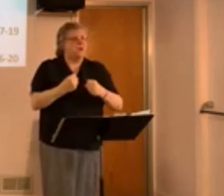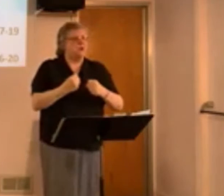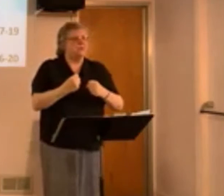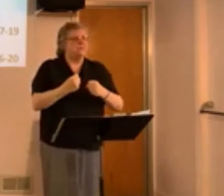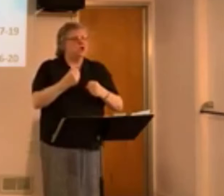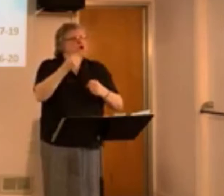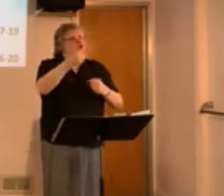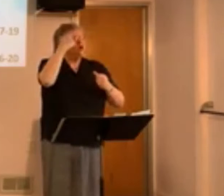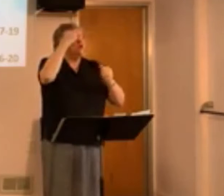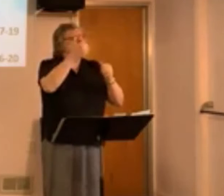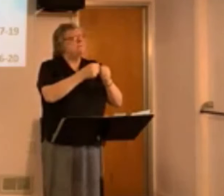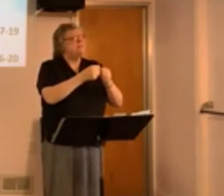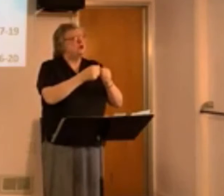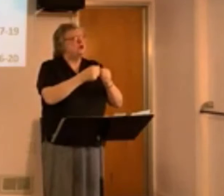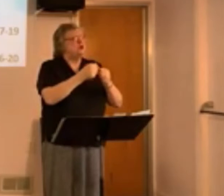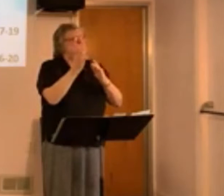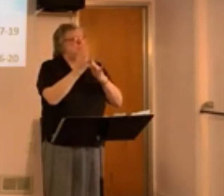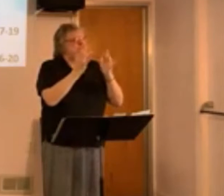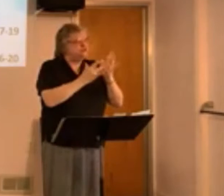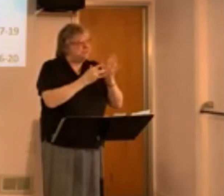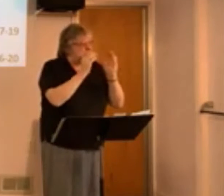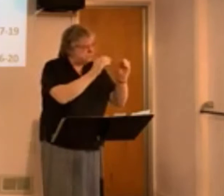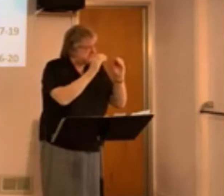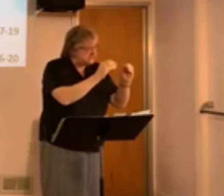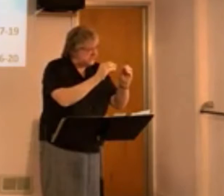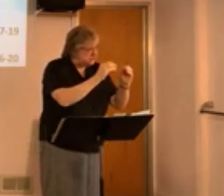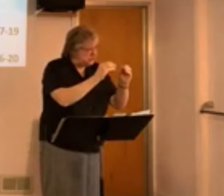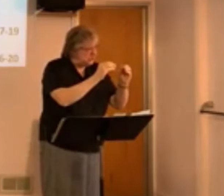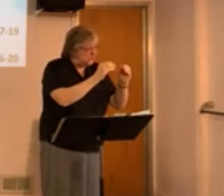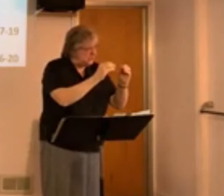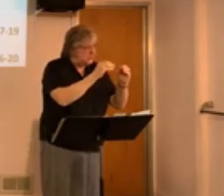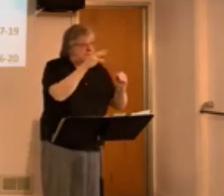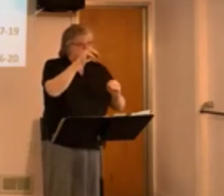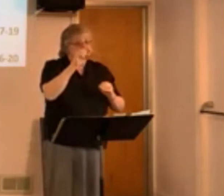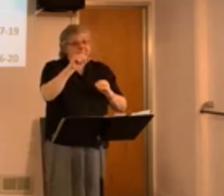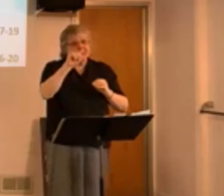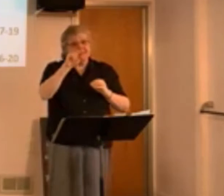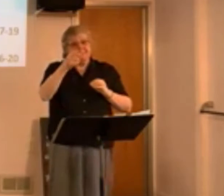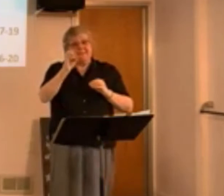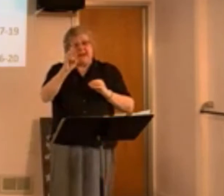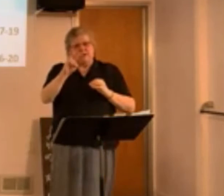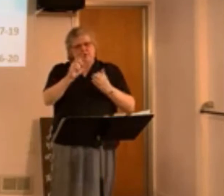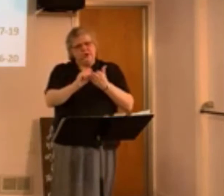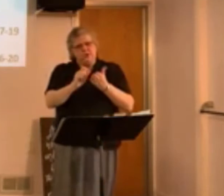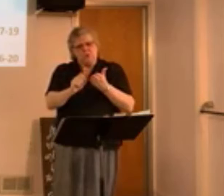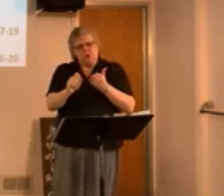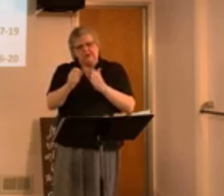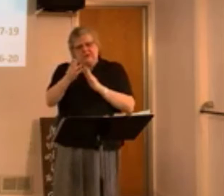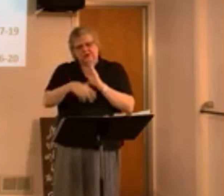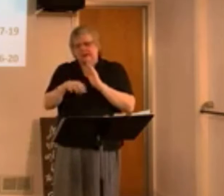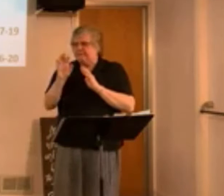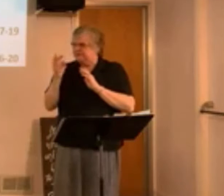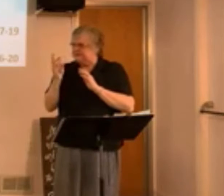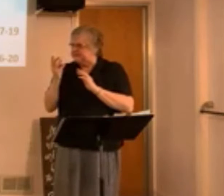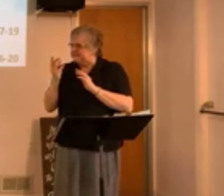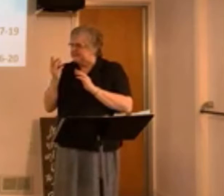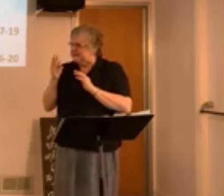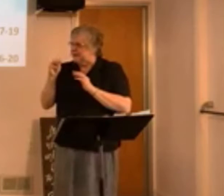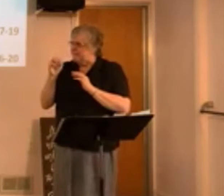you remember, when Jesus was teaching, Matthew recorded for us in chapter